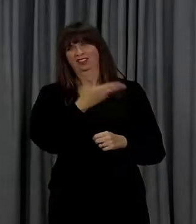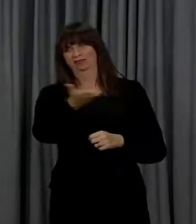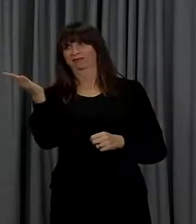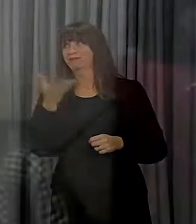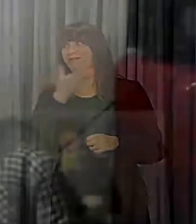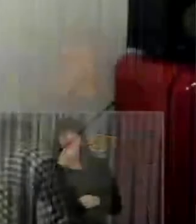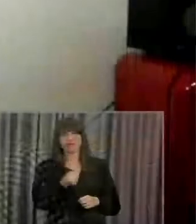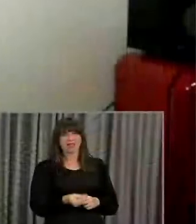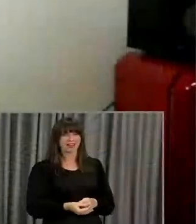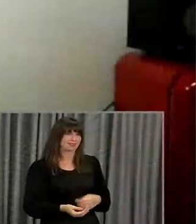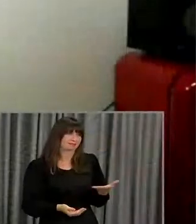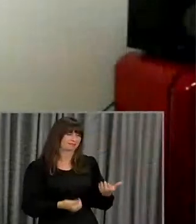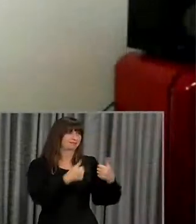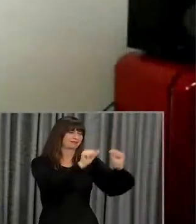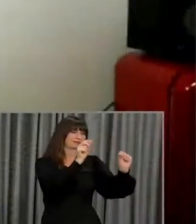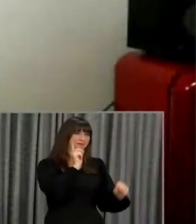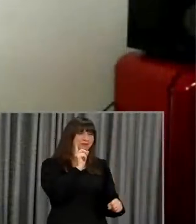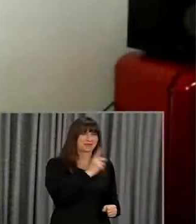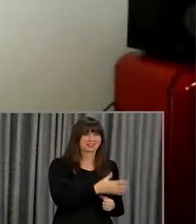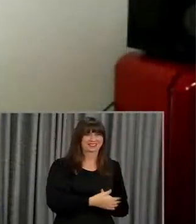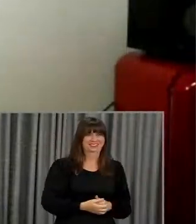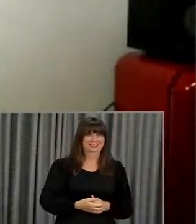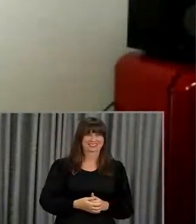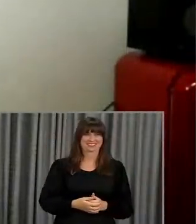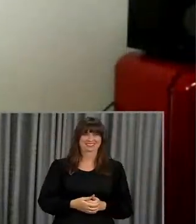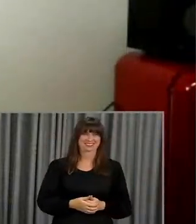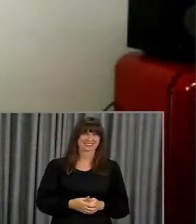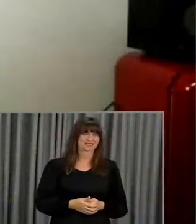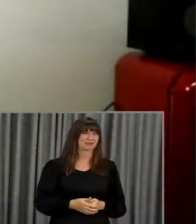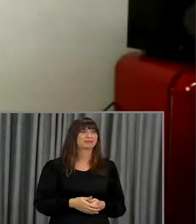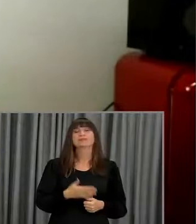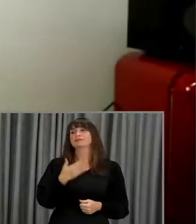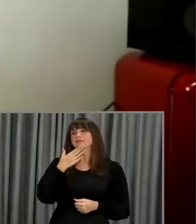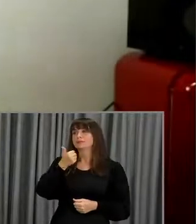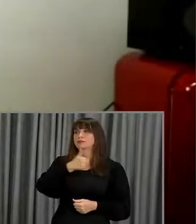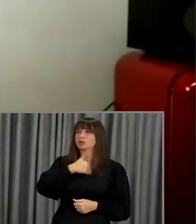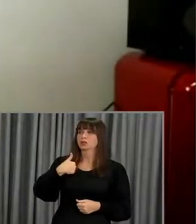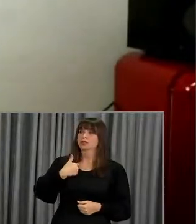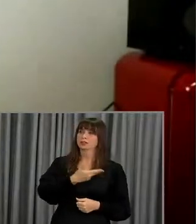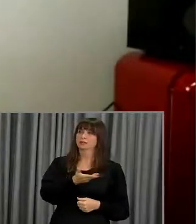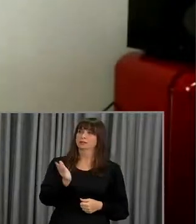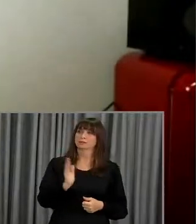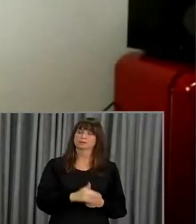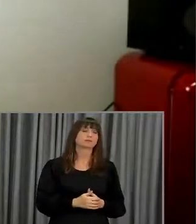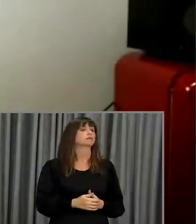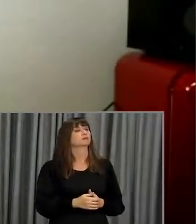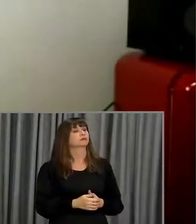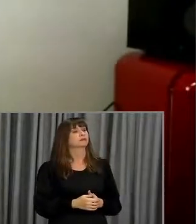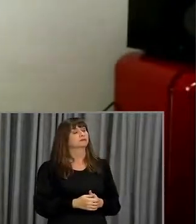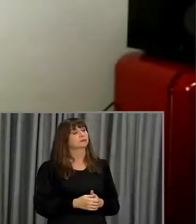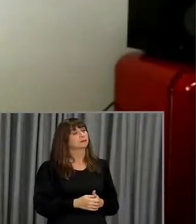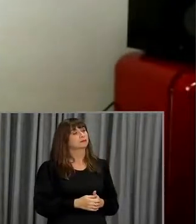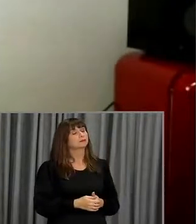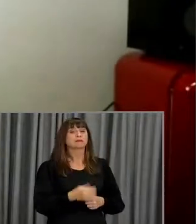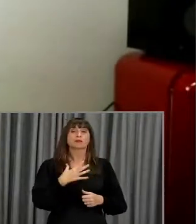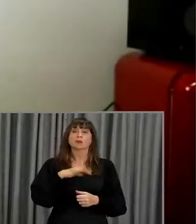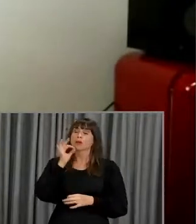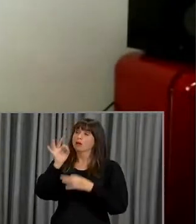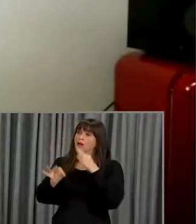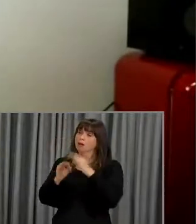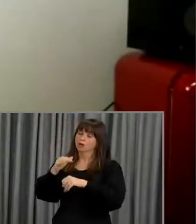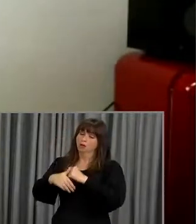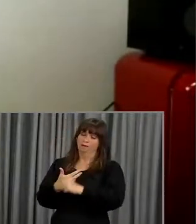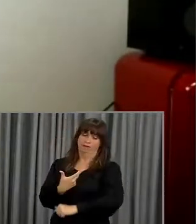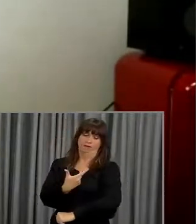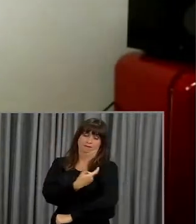men. That's amazing. Thank you so much for having me, Minister, and good morning, everyone. I wanted to ask you, said that vaccination is the